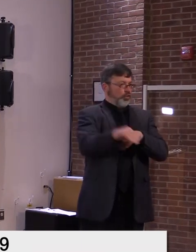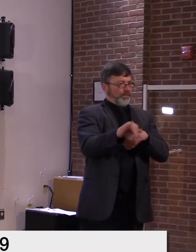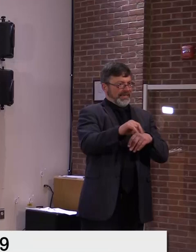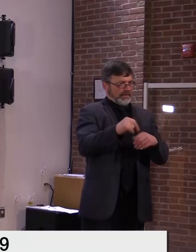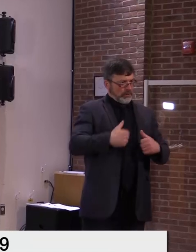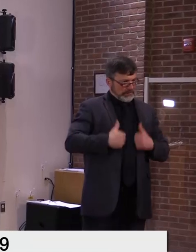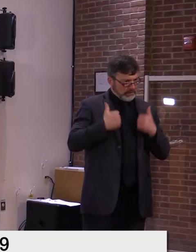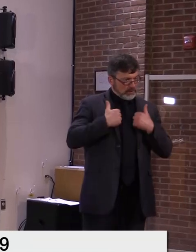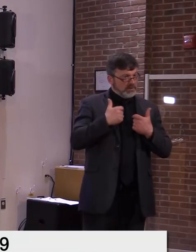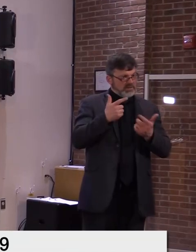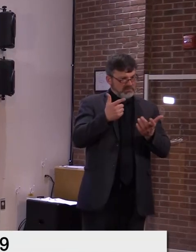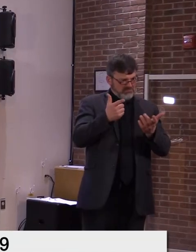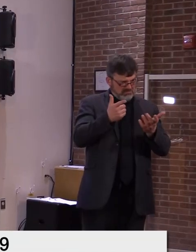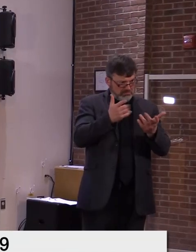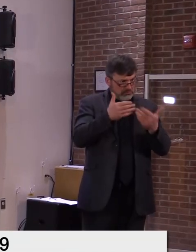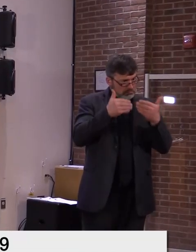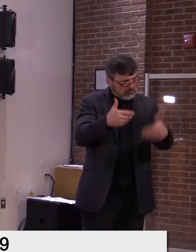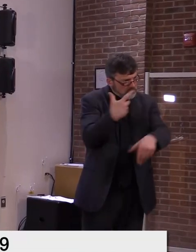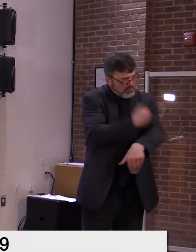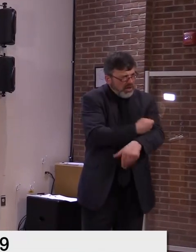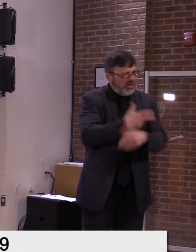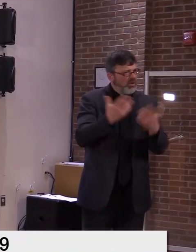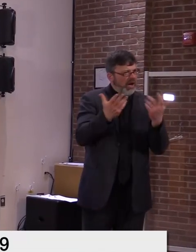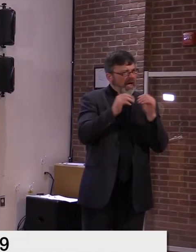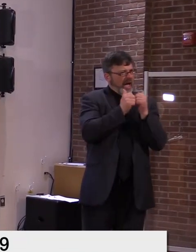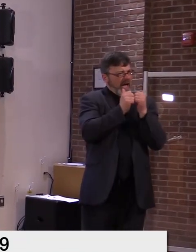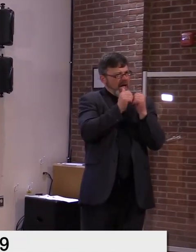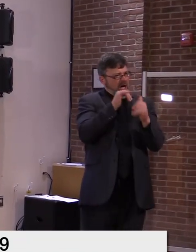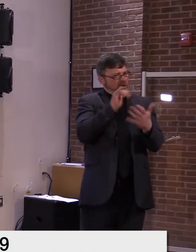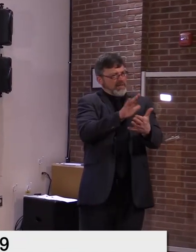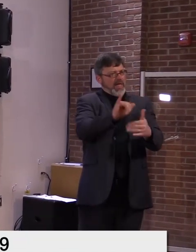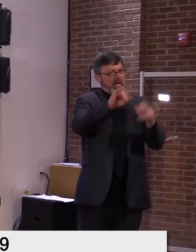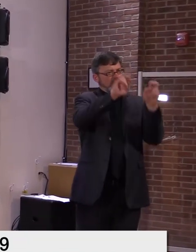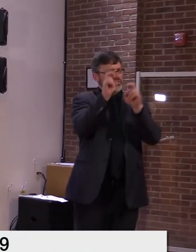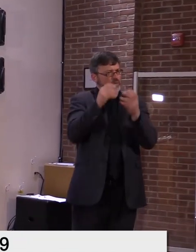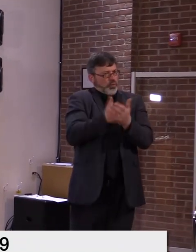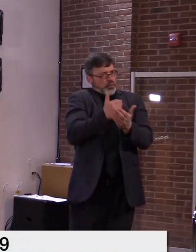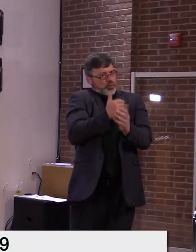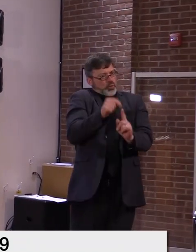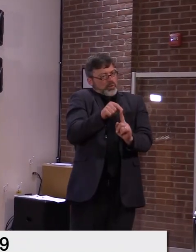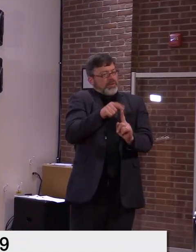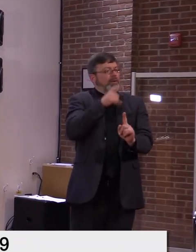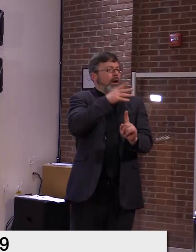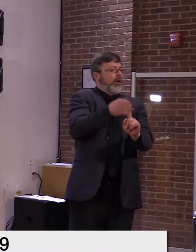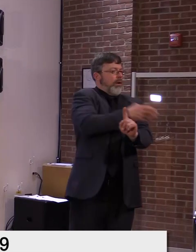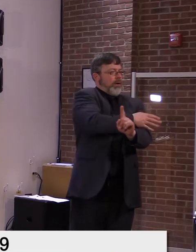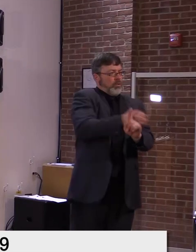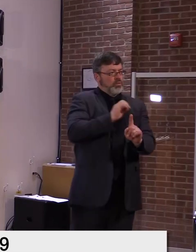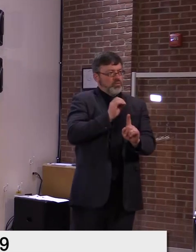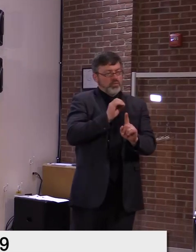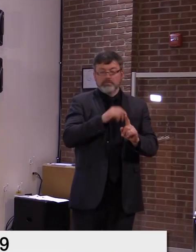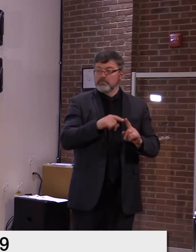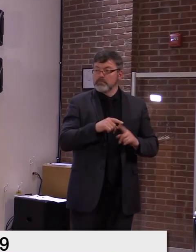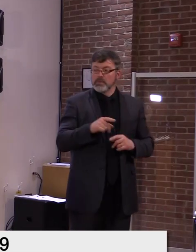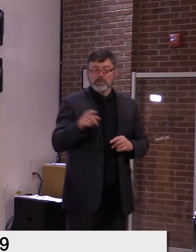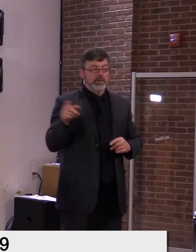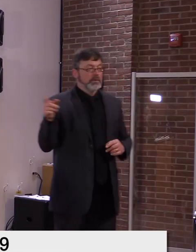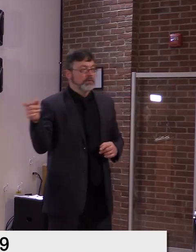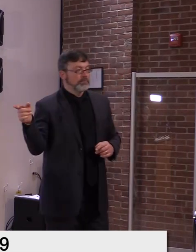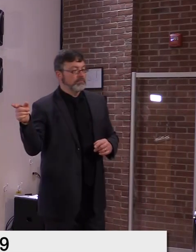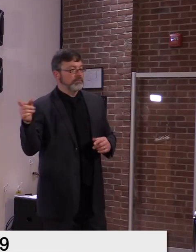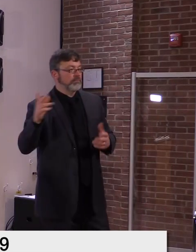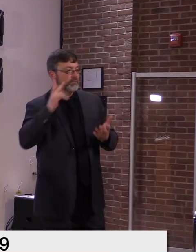Thanks, Derek. That's a great question. We have instituted a program to make sure that we keep up with the